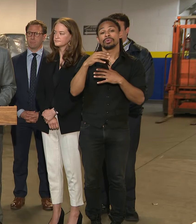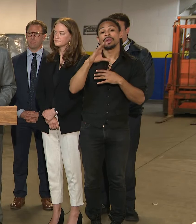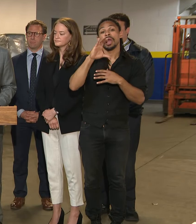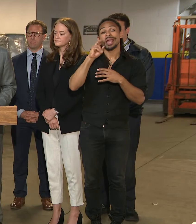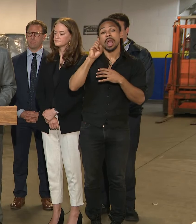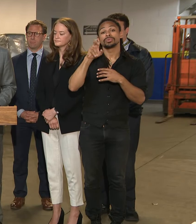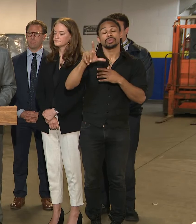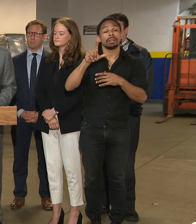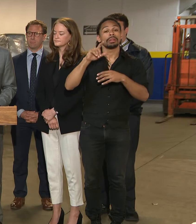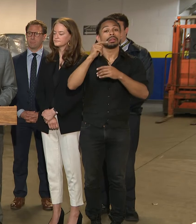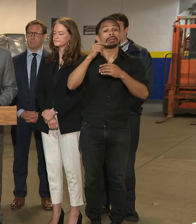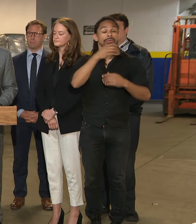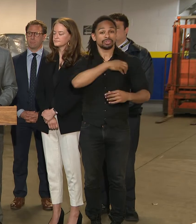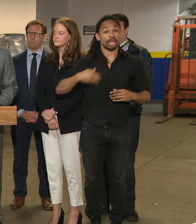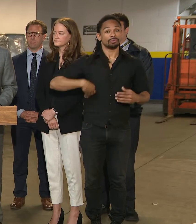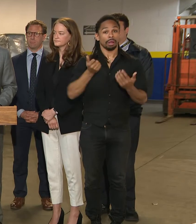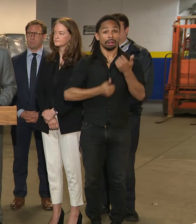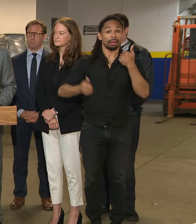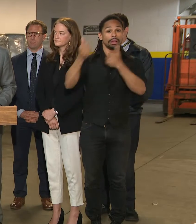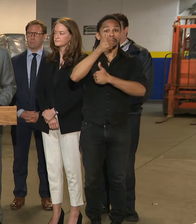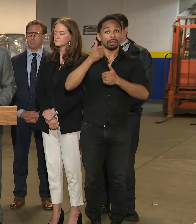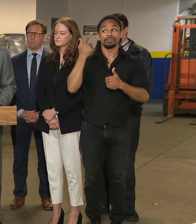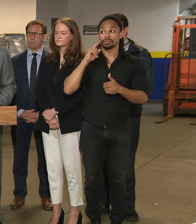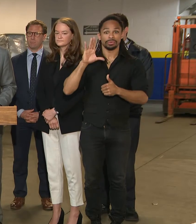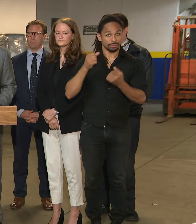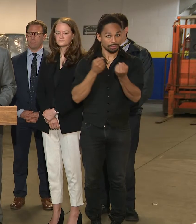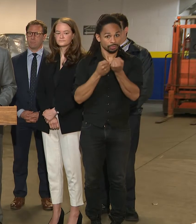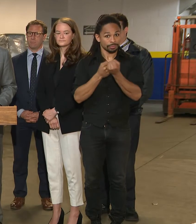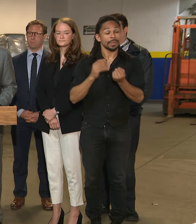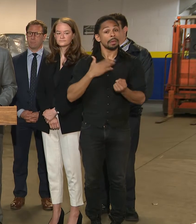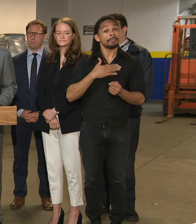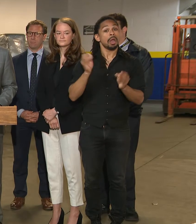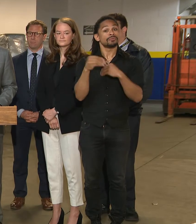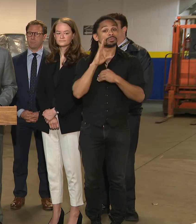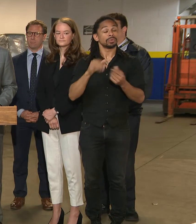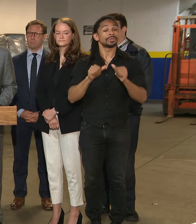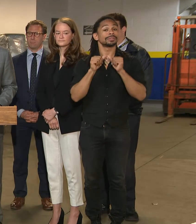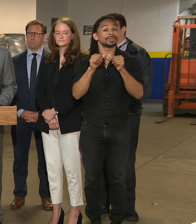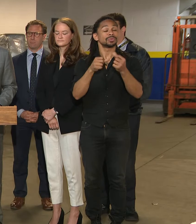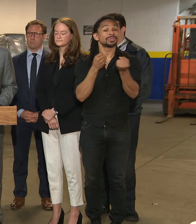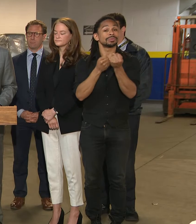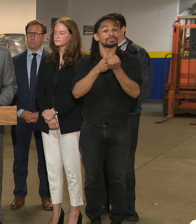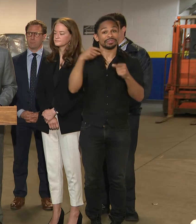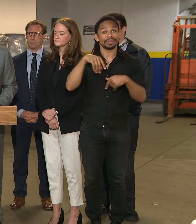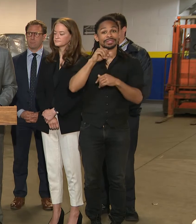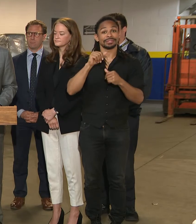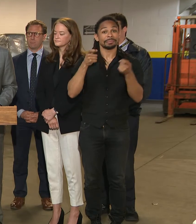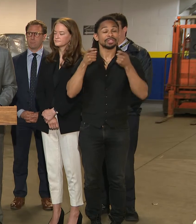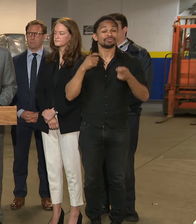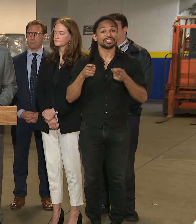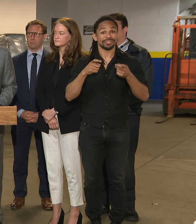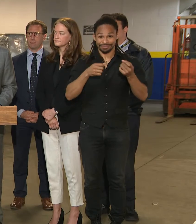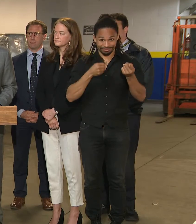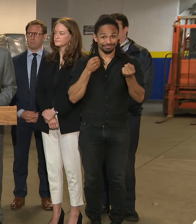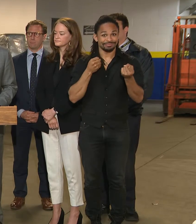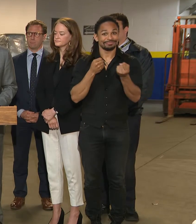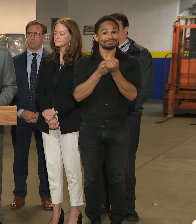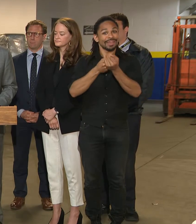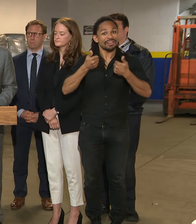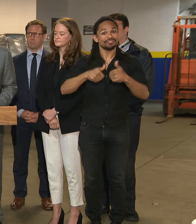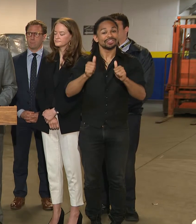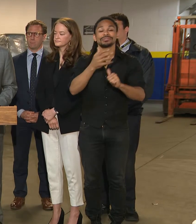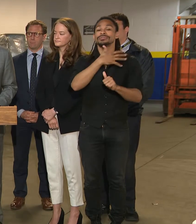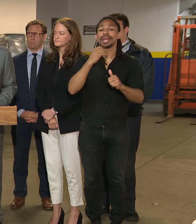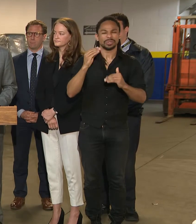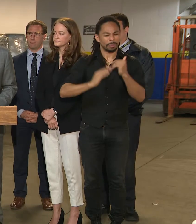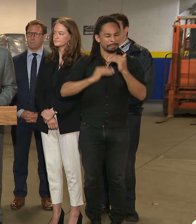collaboration. My office will continue supporting this administration's efforts and to build on our positive relationships to